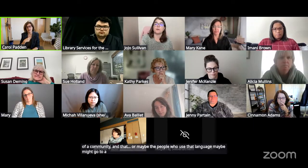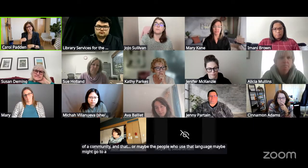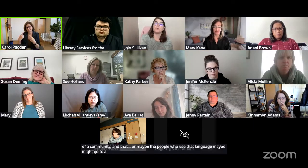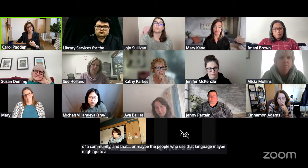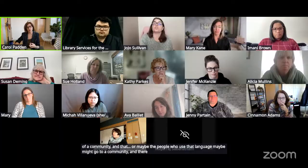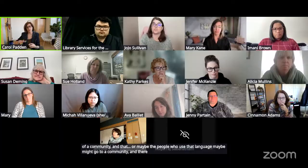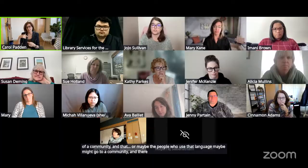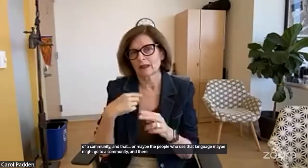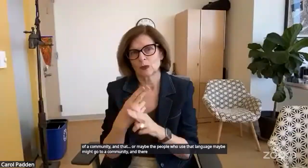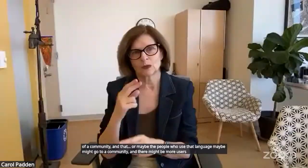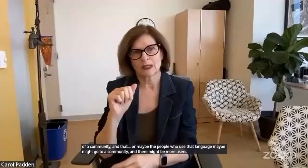be more users.